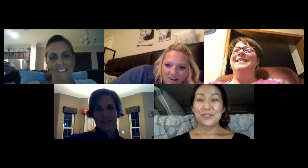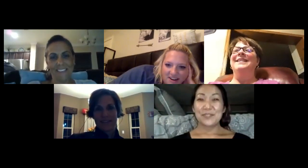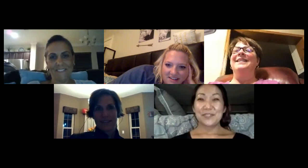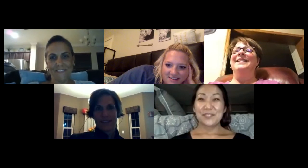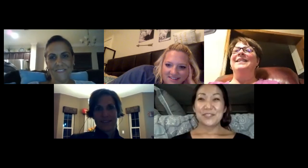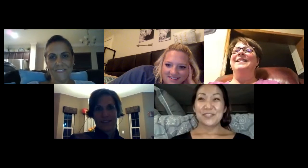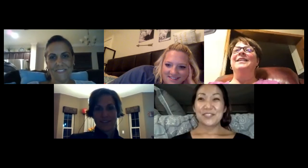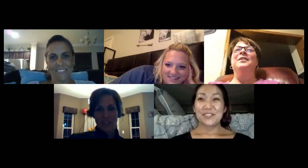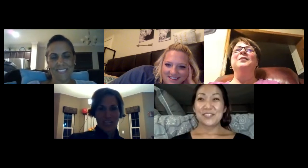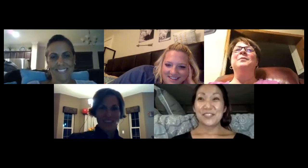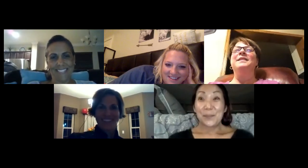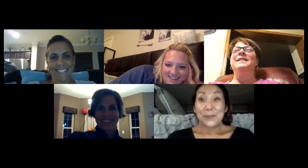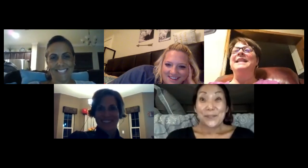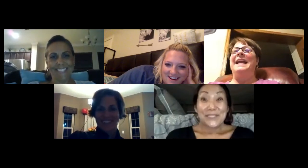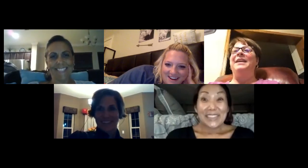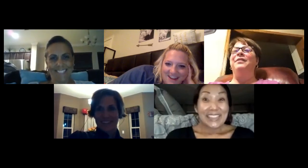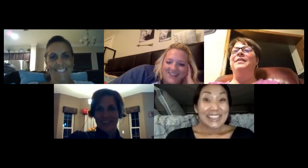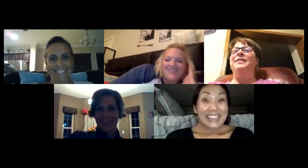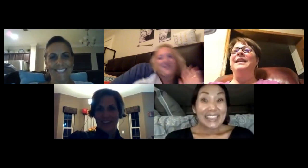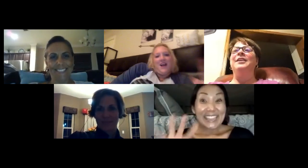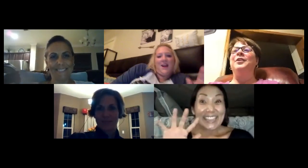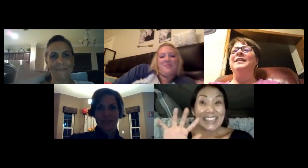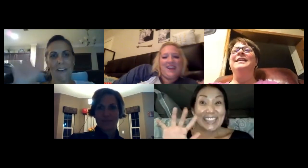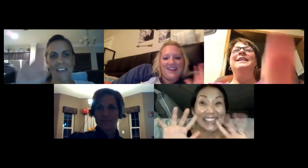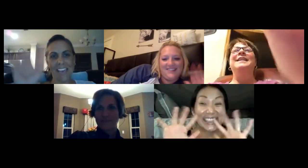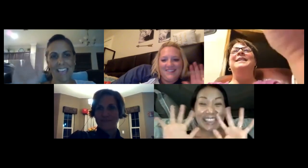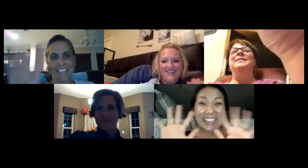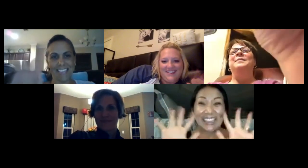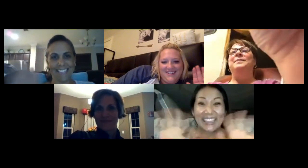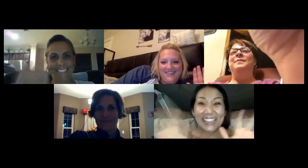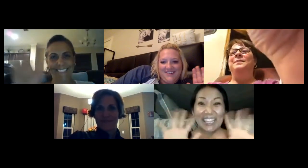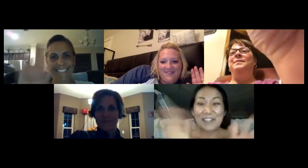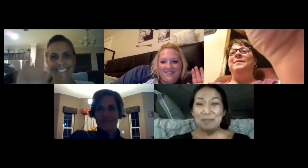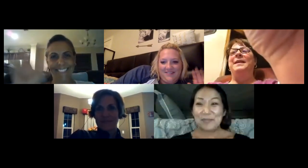Peoria. Oh, be safe. Thank All right. you. All right, bye, guys. Bye.